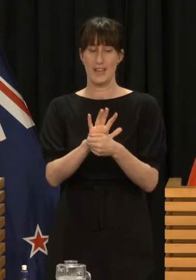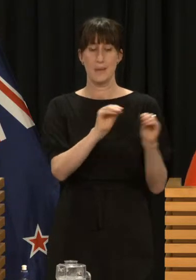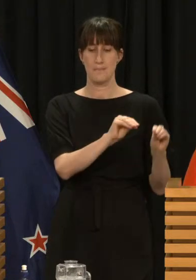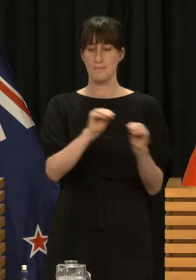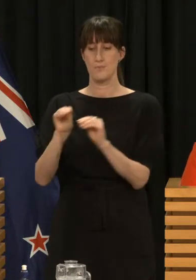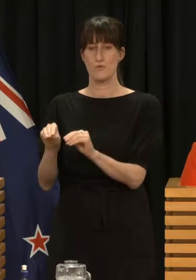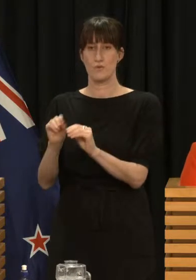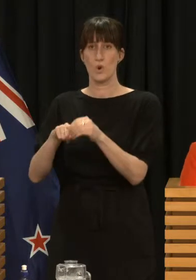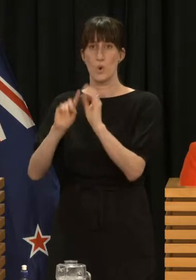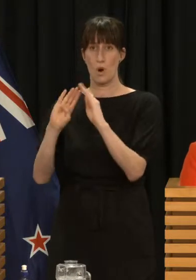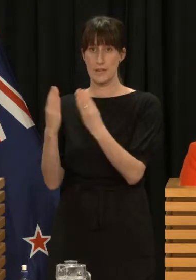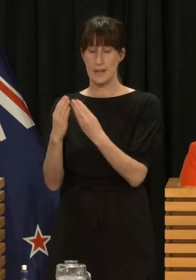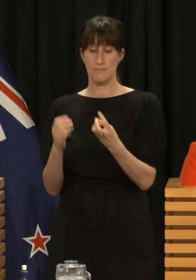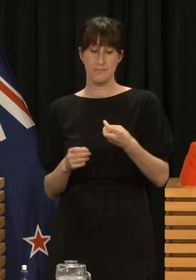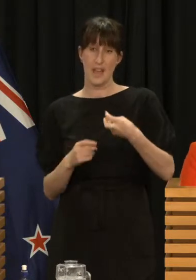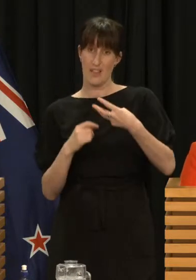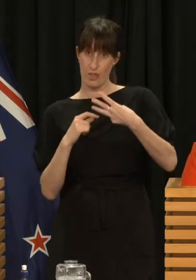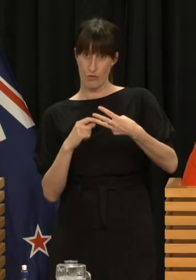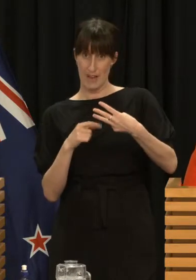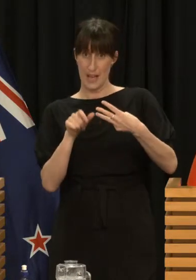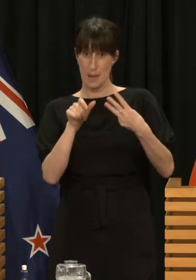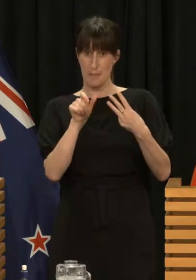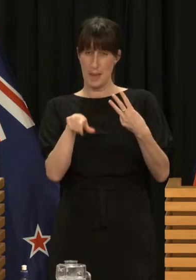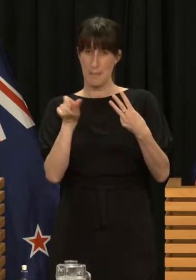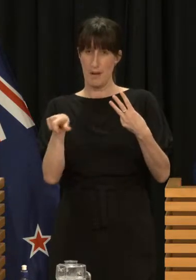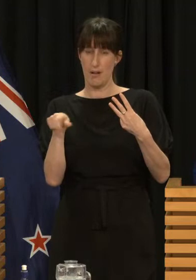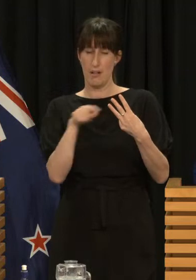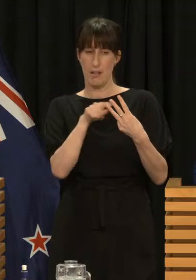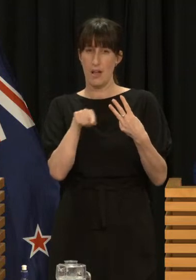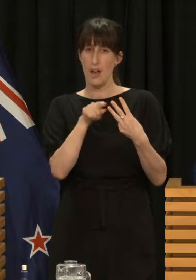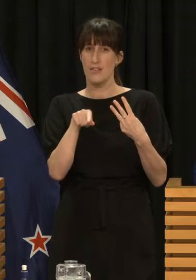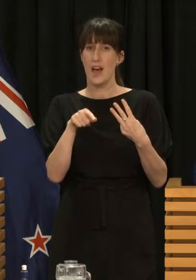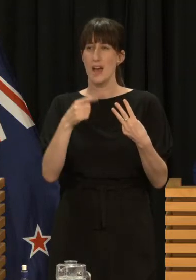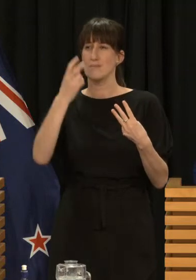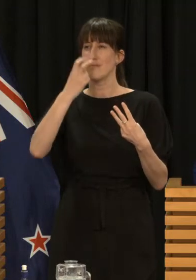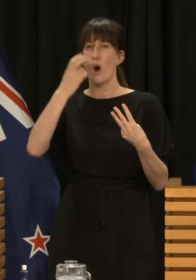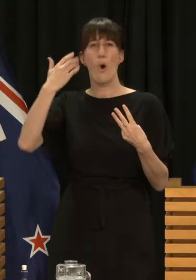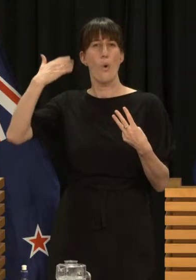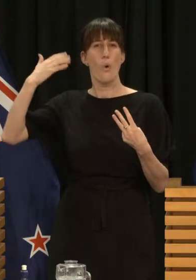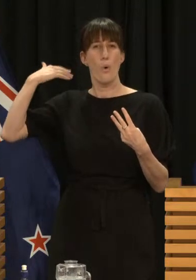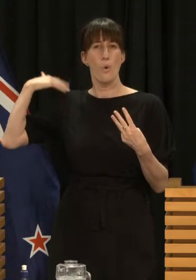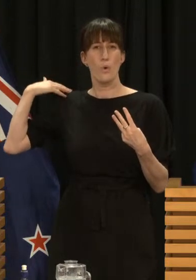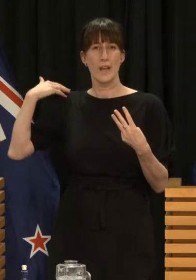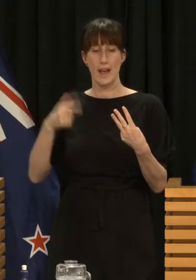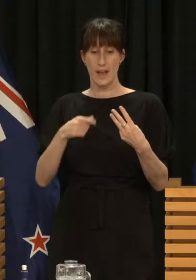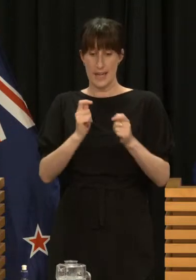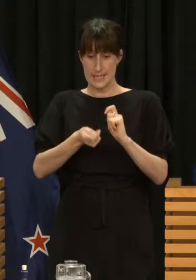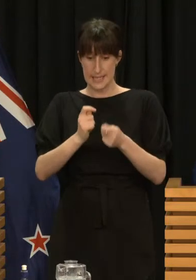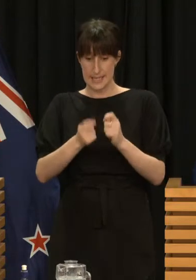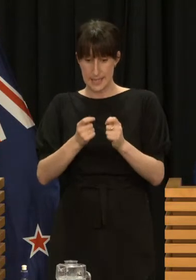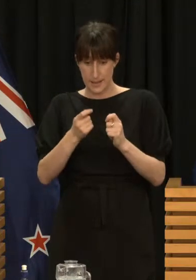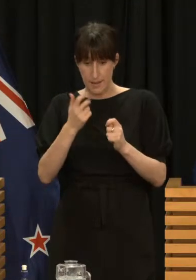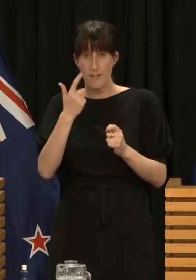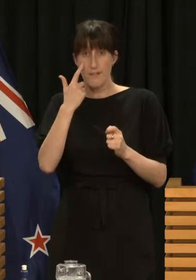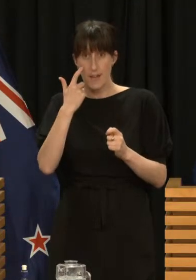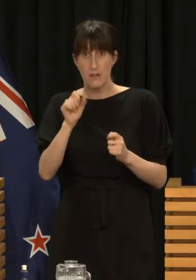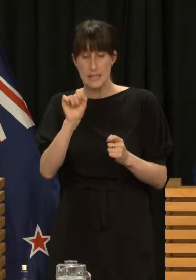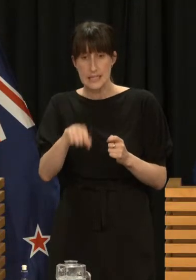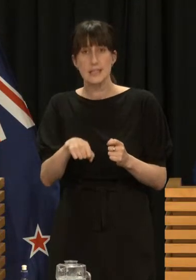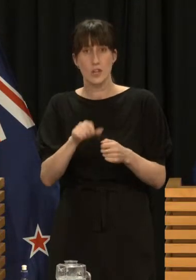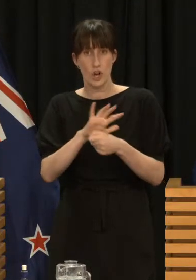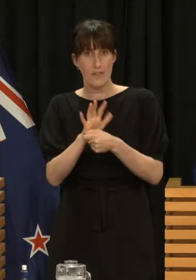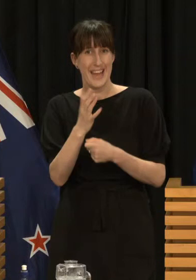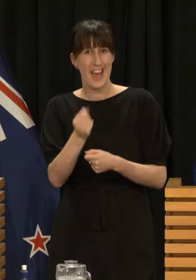3 historical cases tested positive in their managed isolation facility, but on further investigation were determined to be